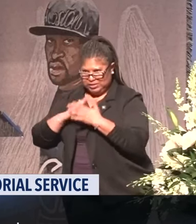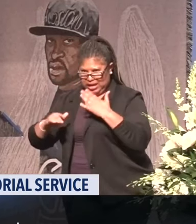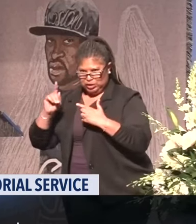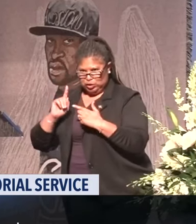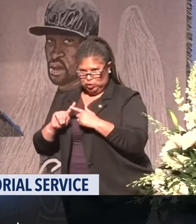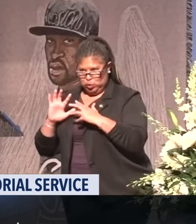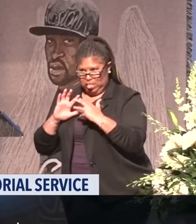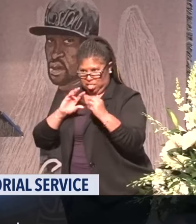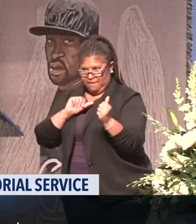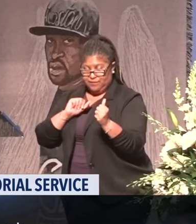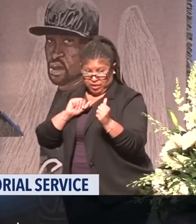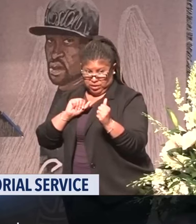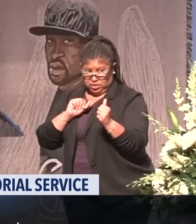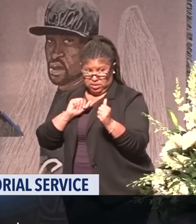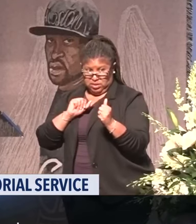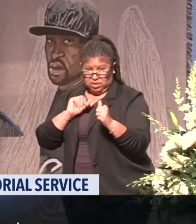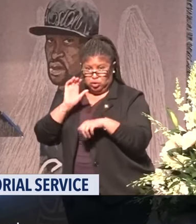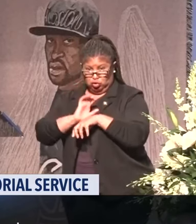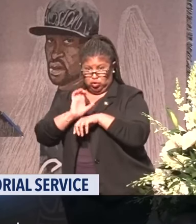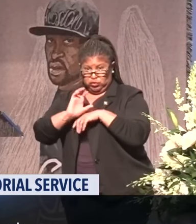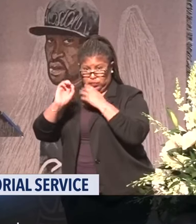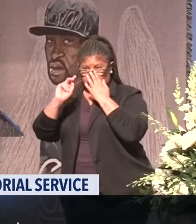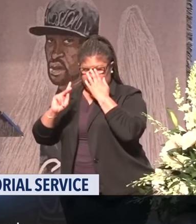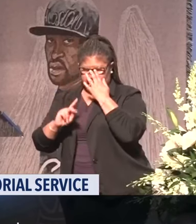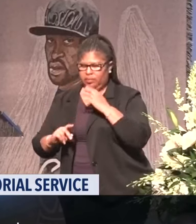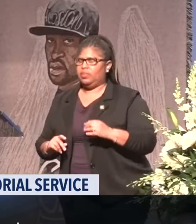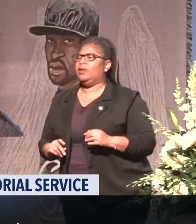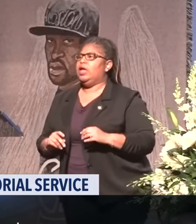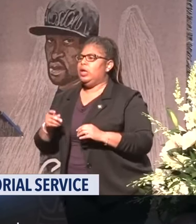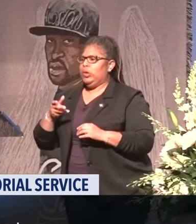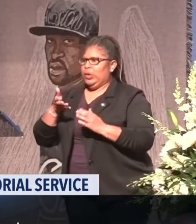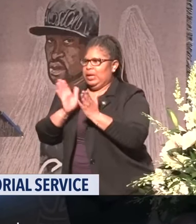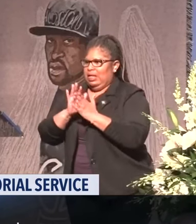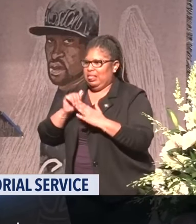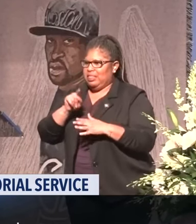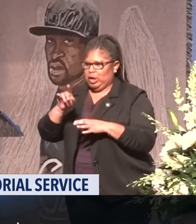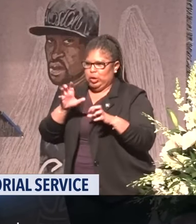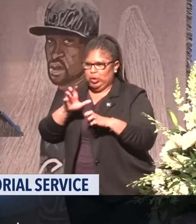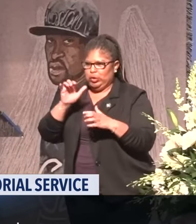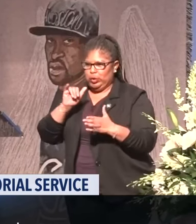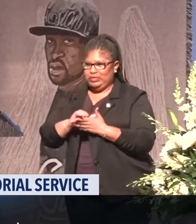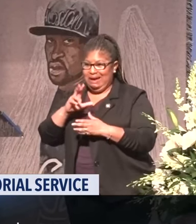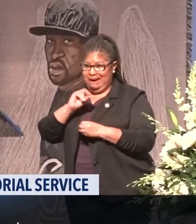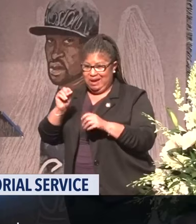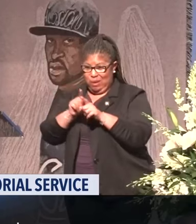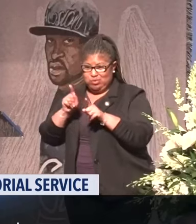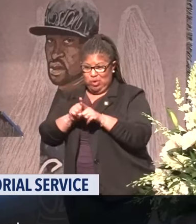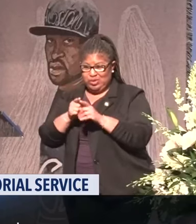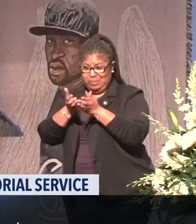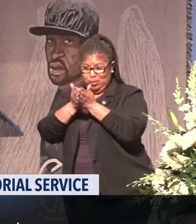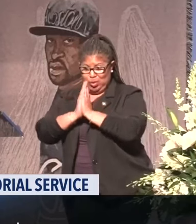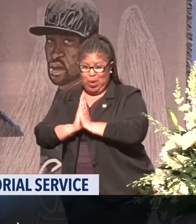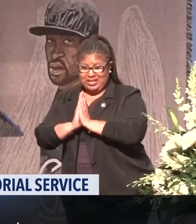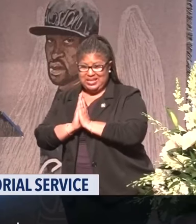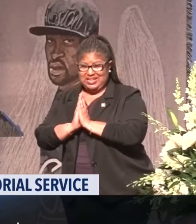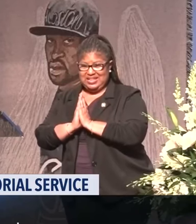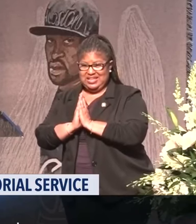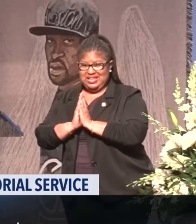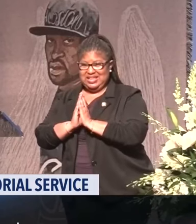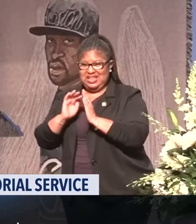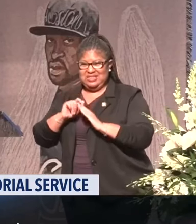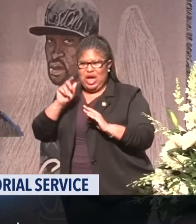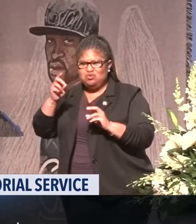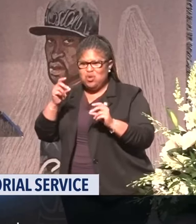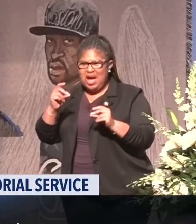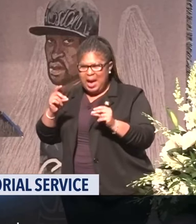recess to leave the sanctuary. Going to ask that you will do that and it has been requested that you will go